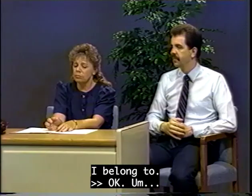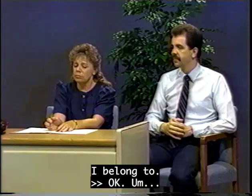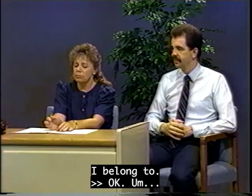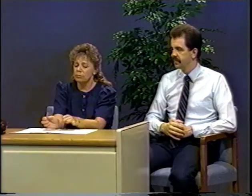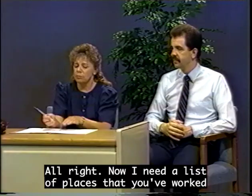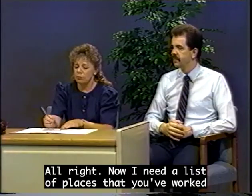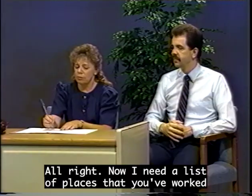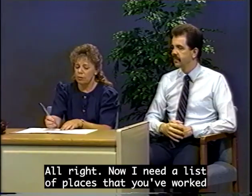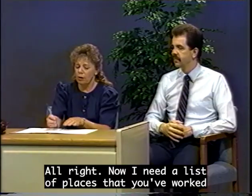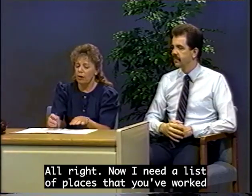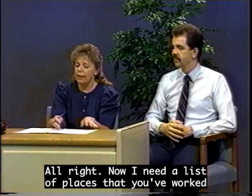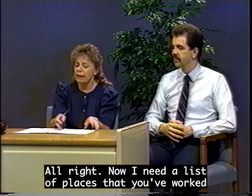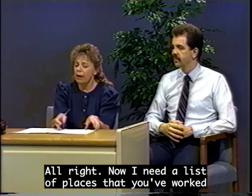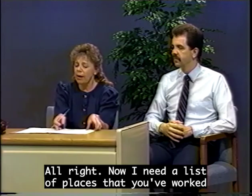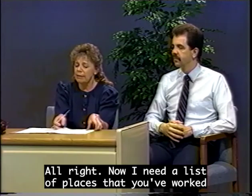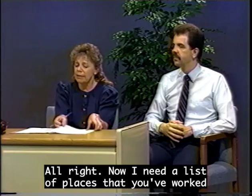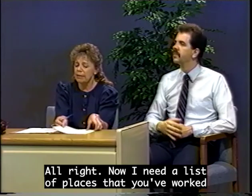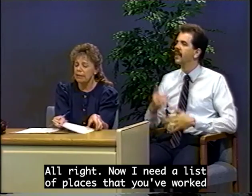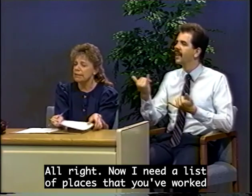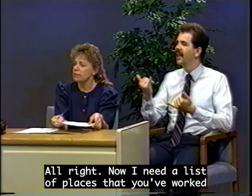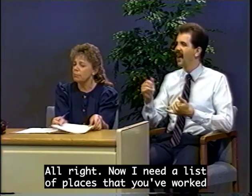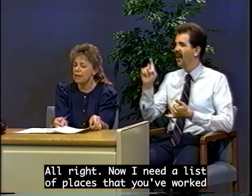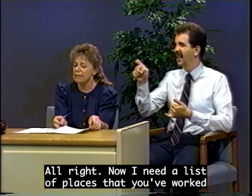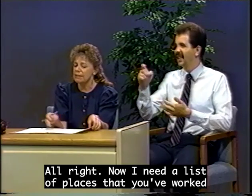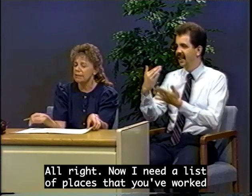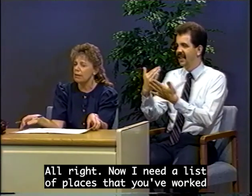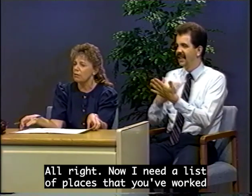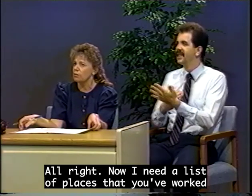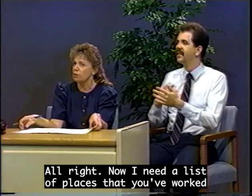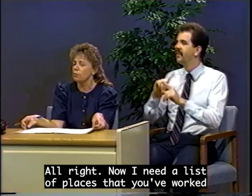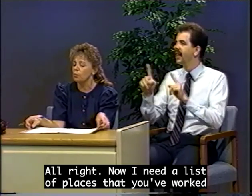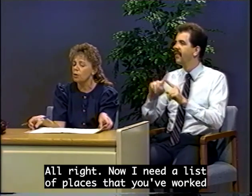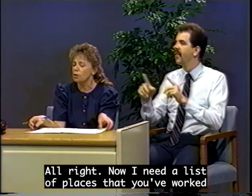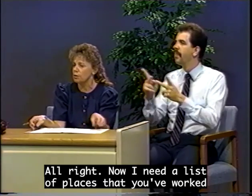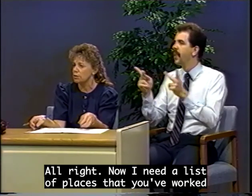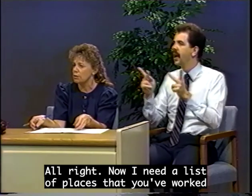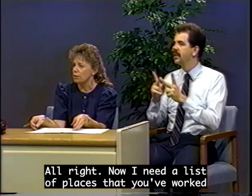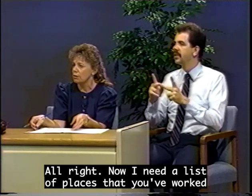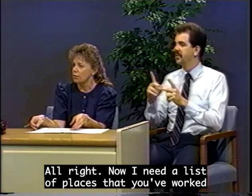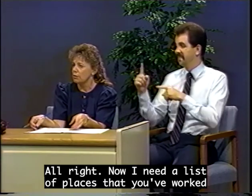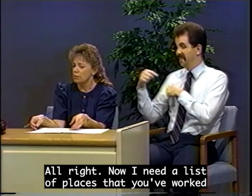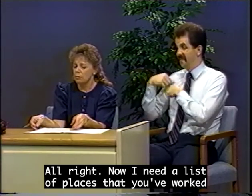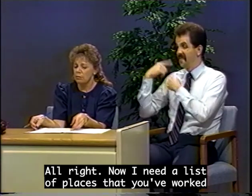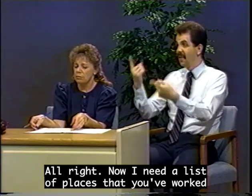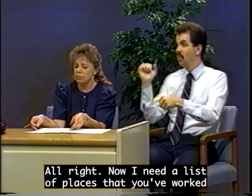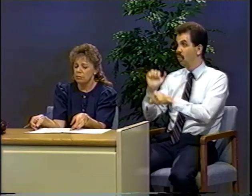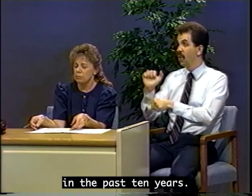All right, now I need a list of places that you've worked